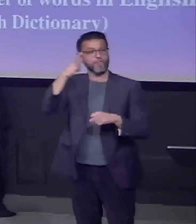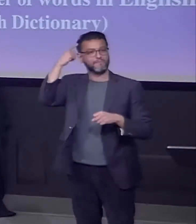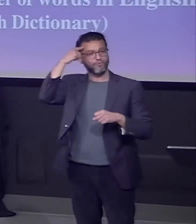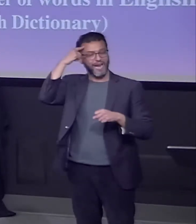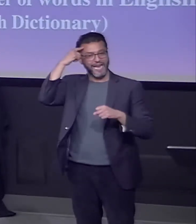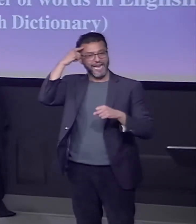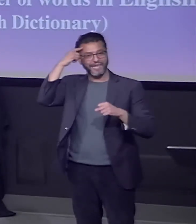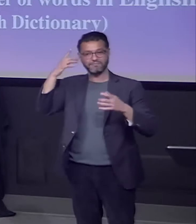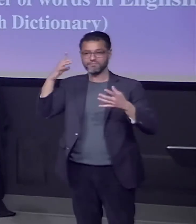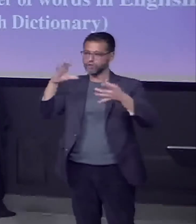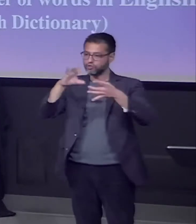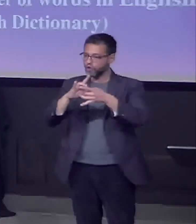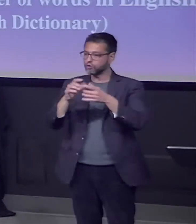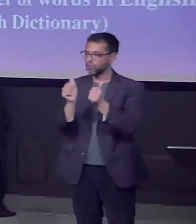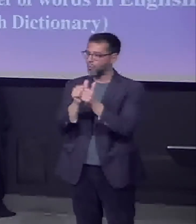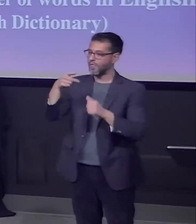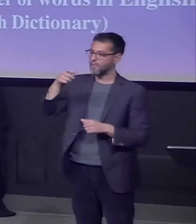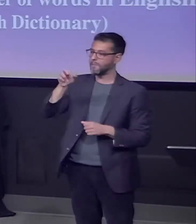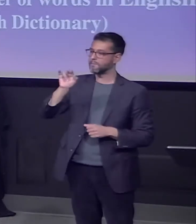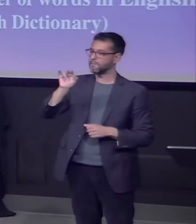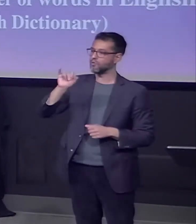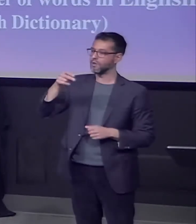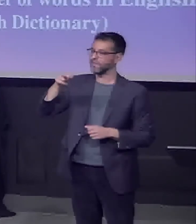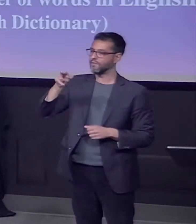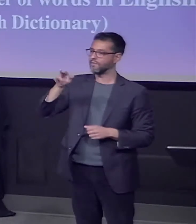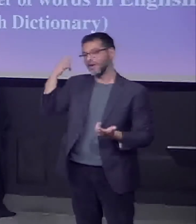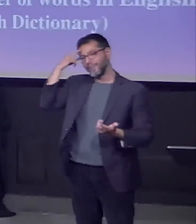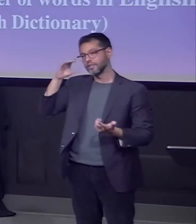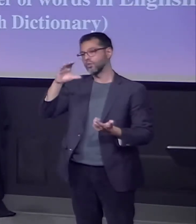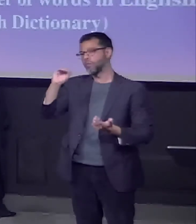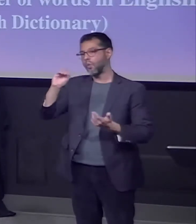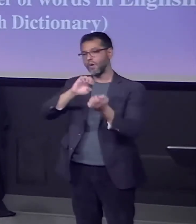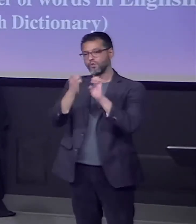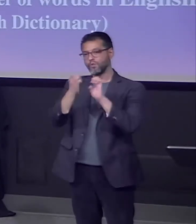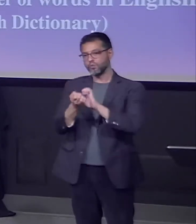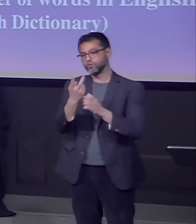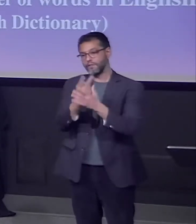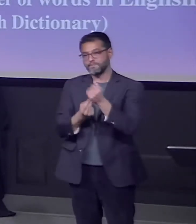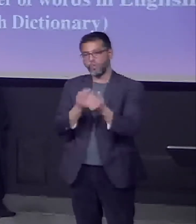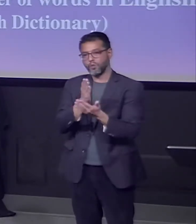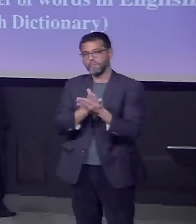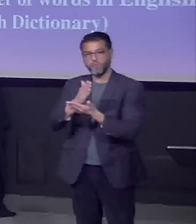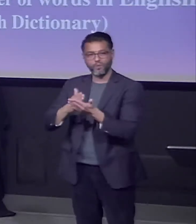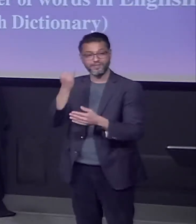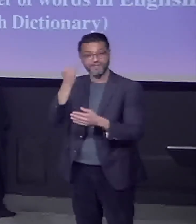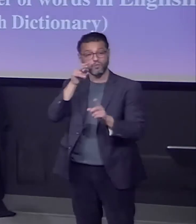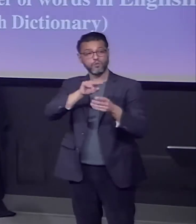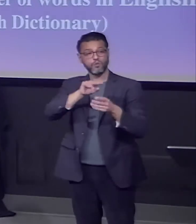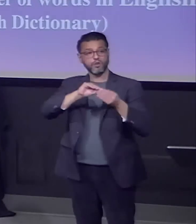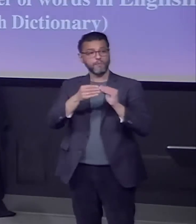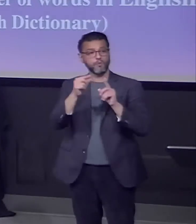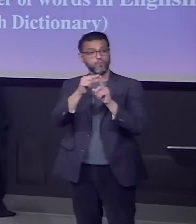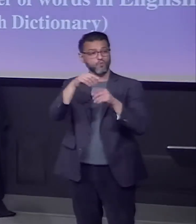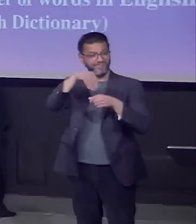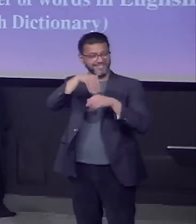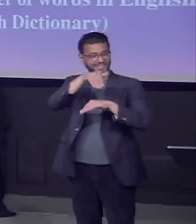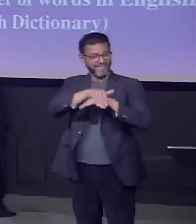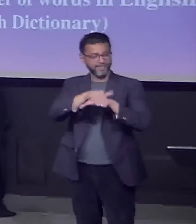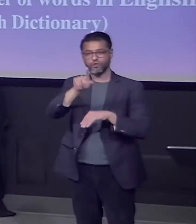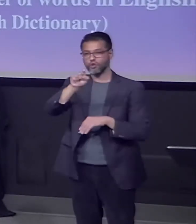periphery. And so I think it's a co-evolution of both of these components. If you look at the number of words in English, it's